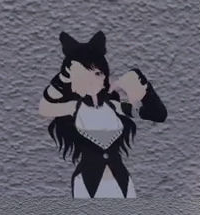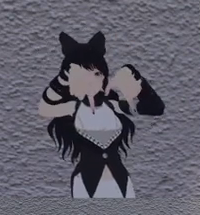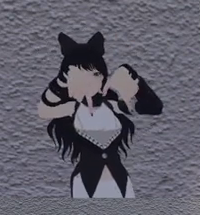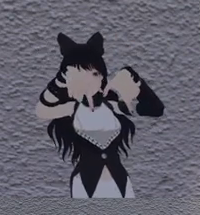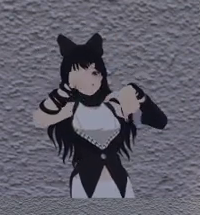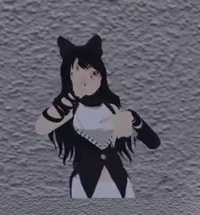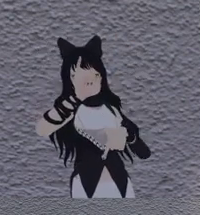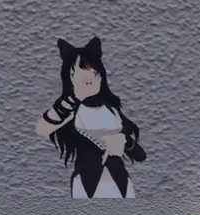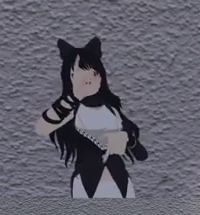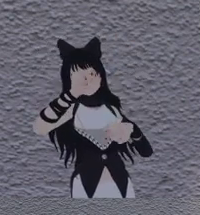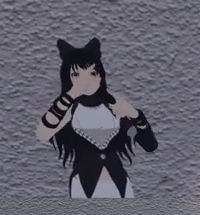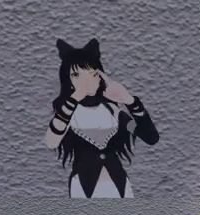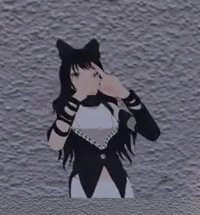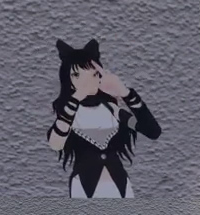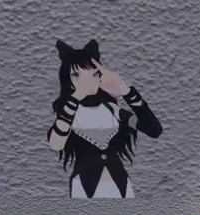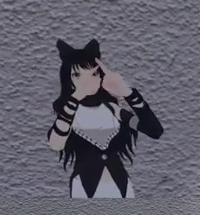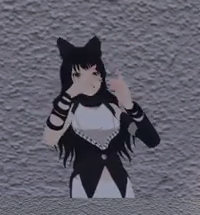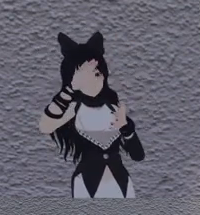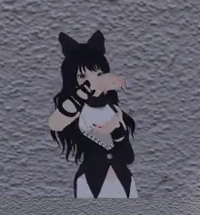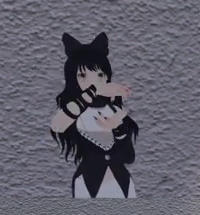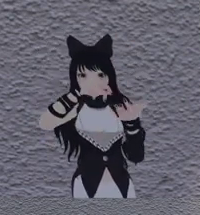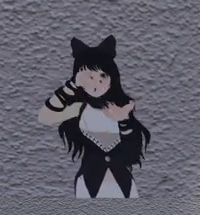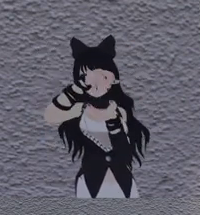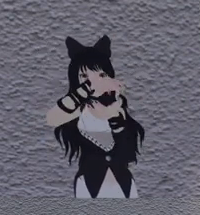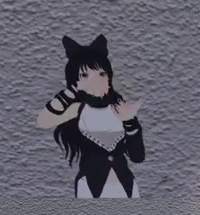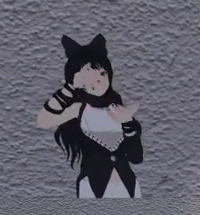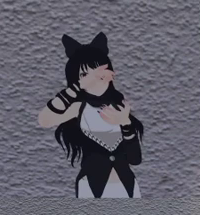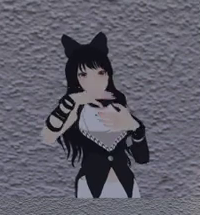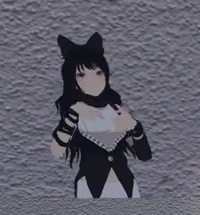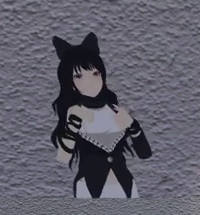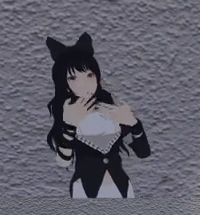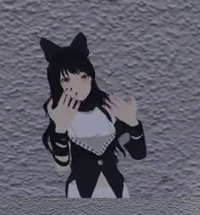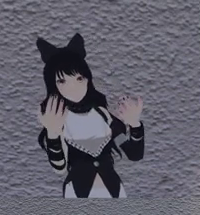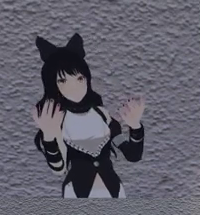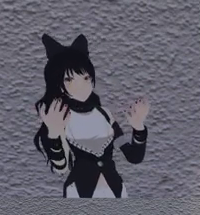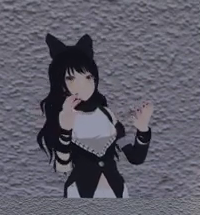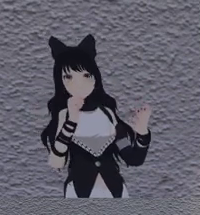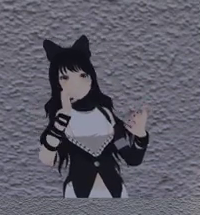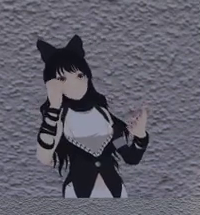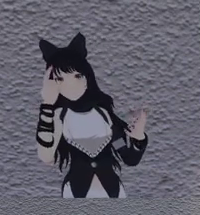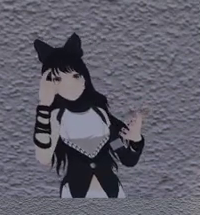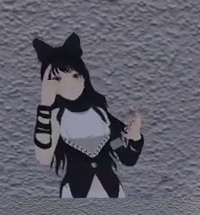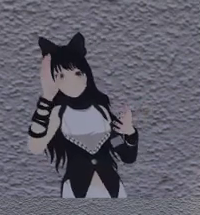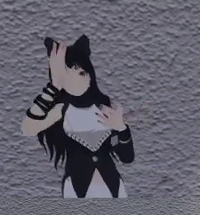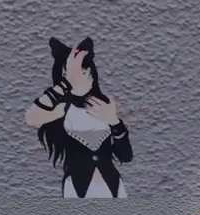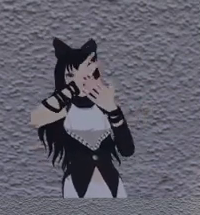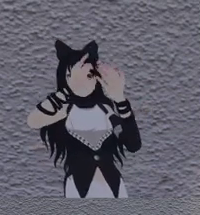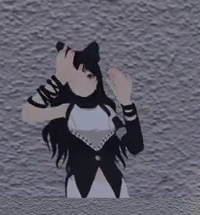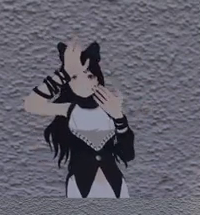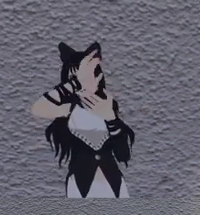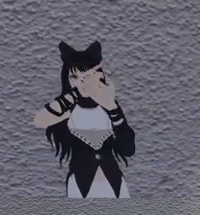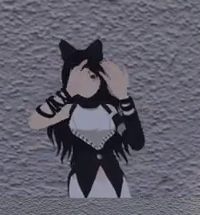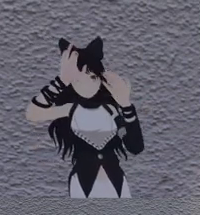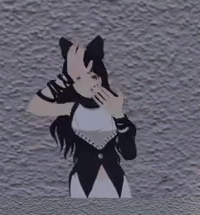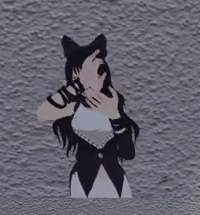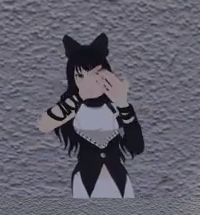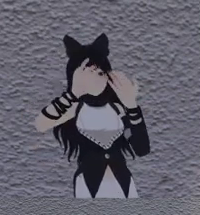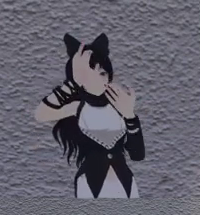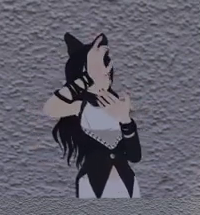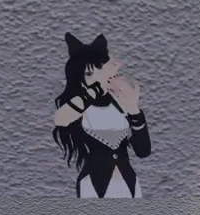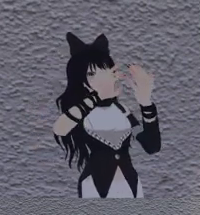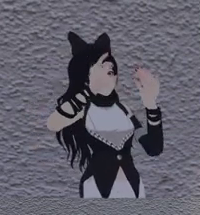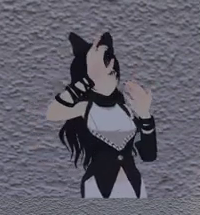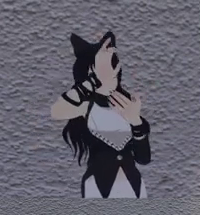way. Do I have to switch it? I'm confused. There's a mix up. I don't get it. I don't understand.